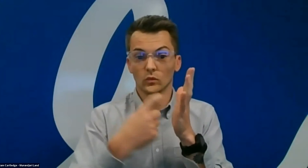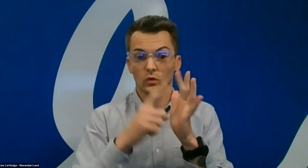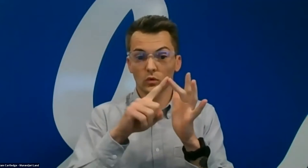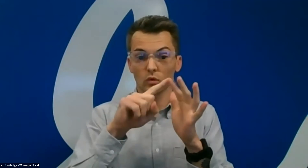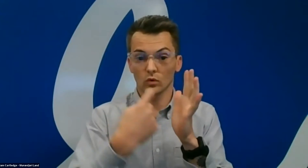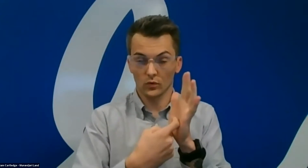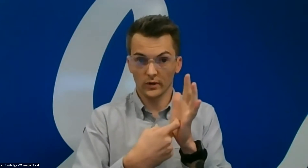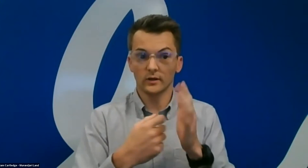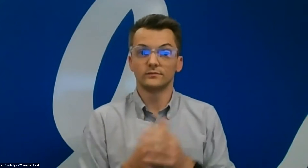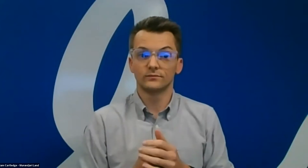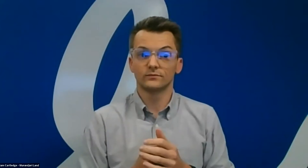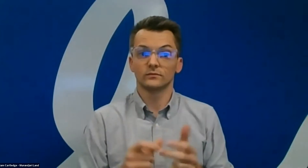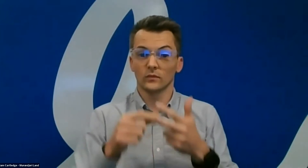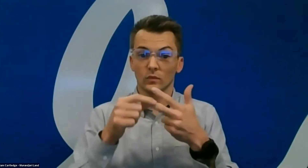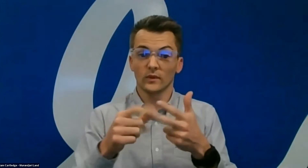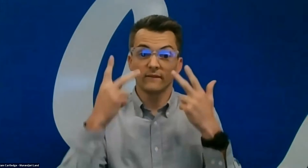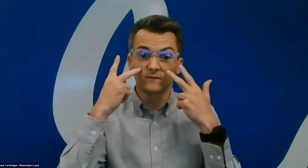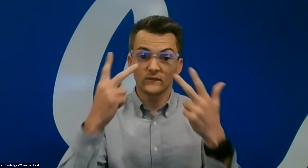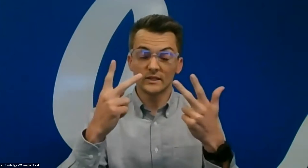The second one was as a courier.